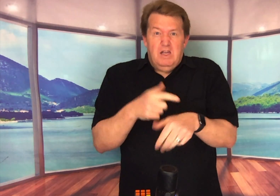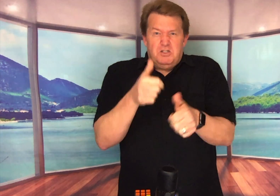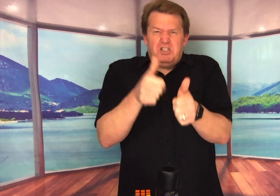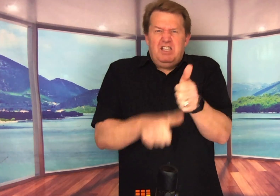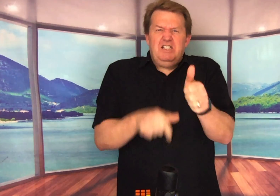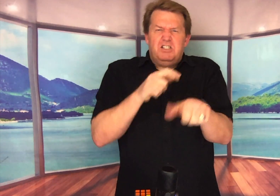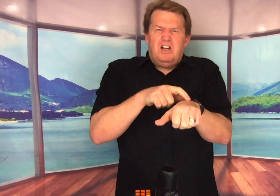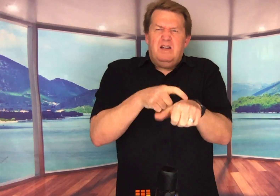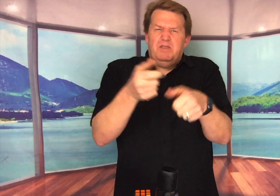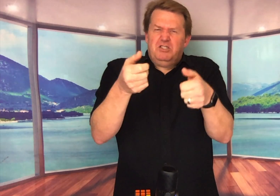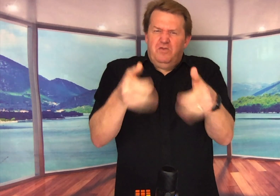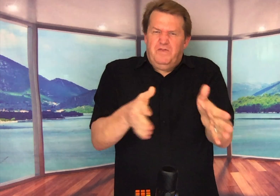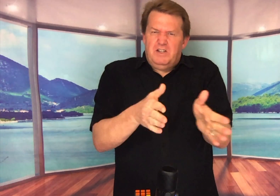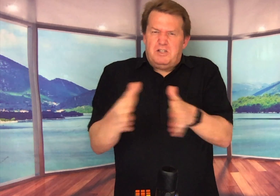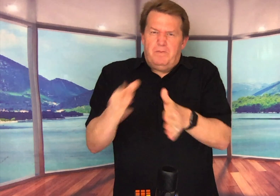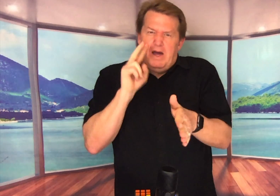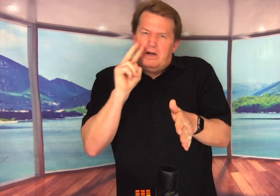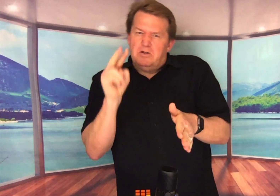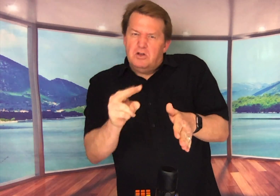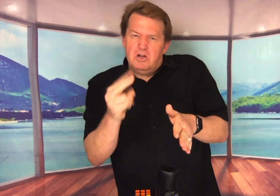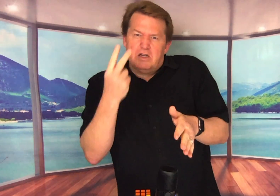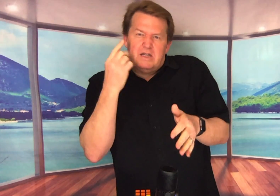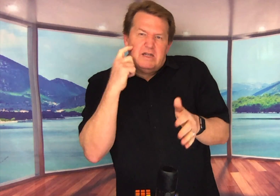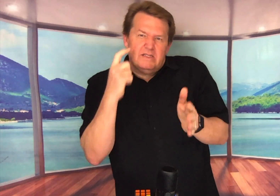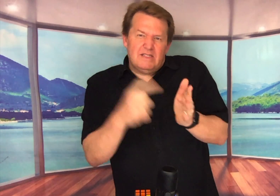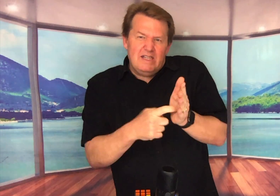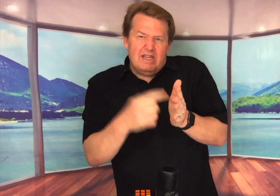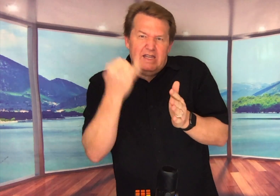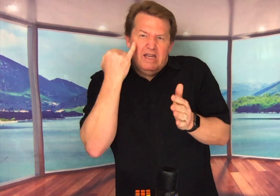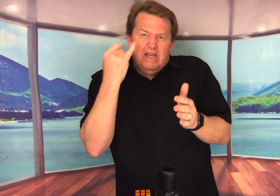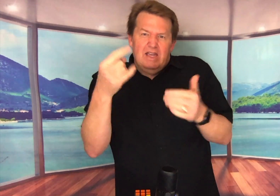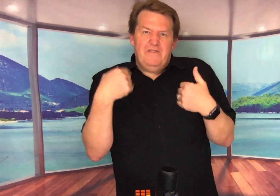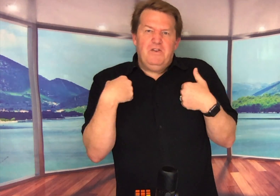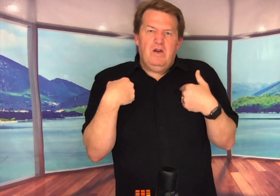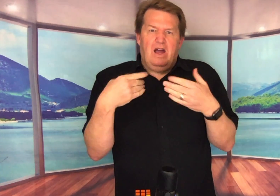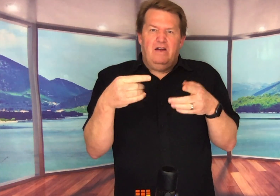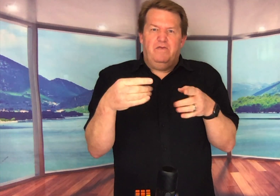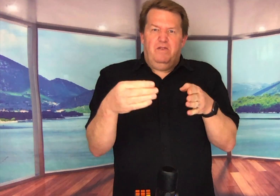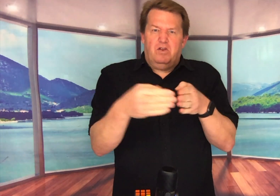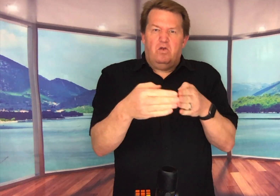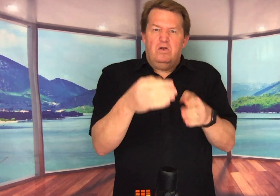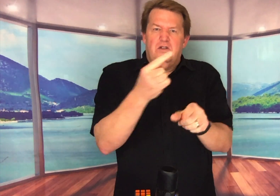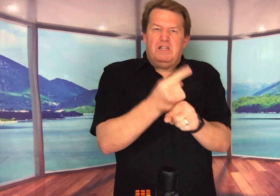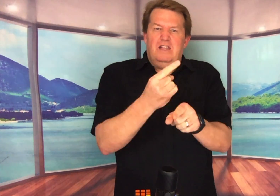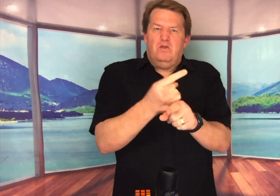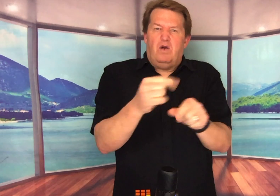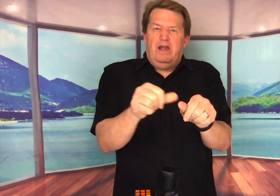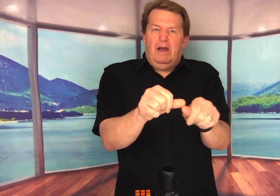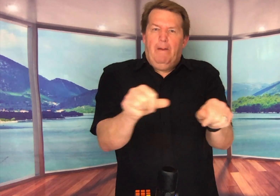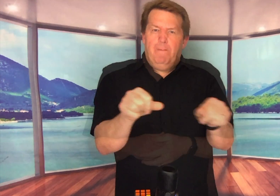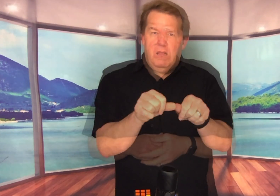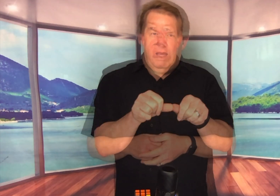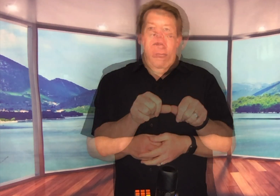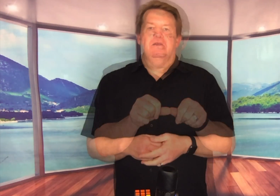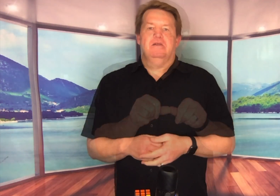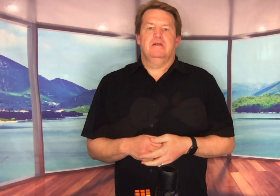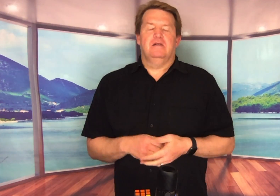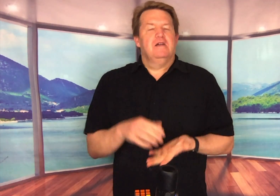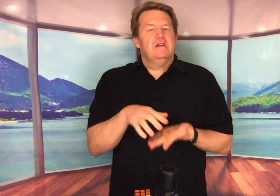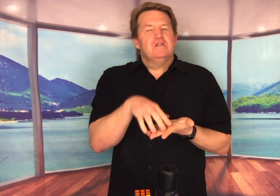Just each time that you finish the pattern, look and see if you have the corners in the right place. So what's